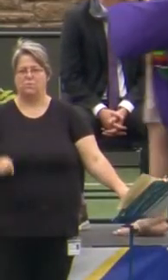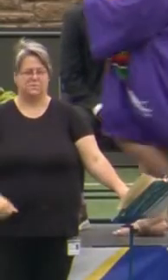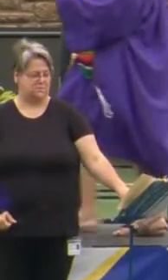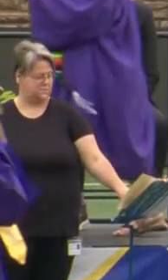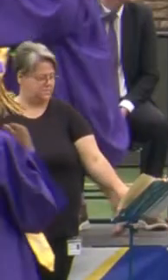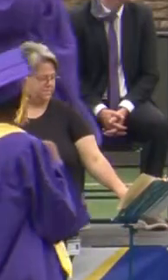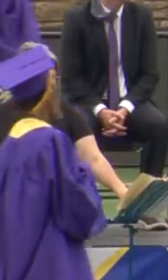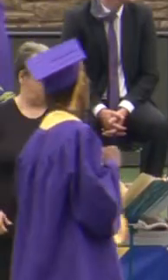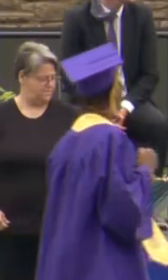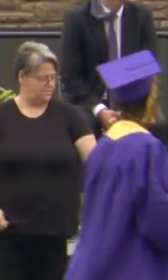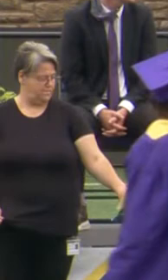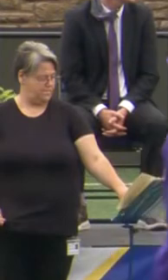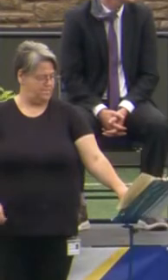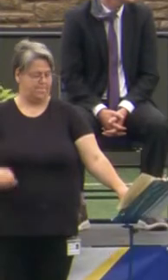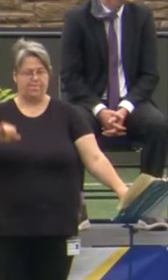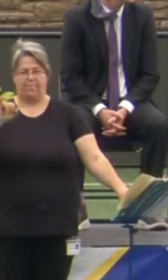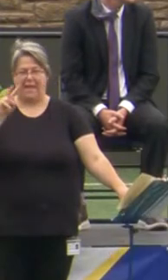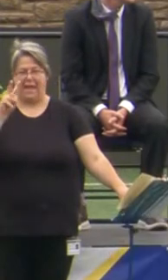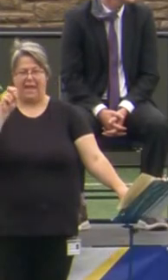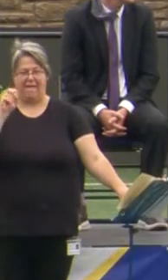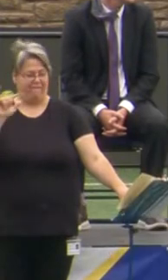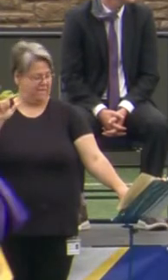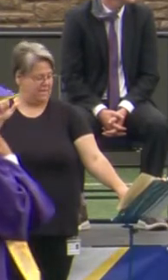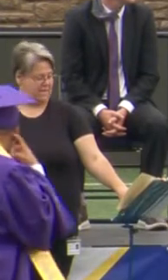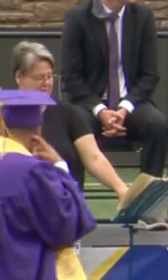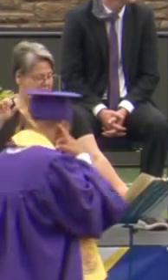Ivy Wanku.